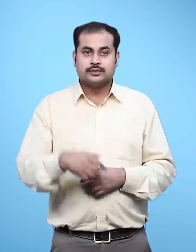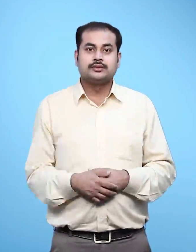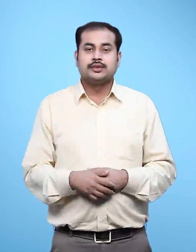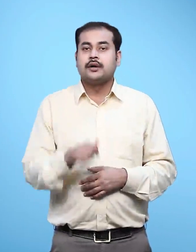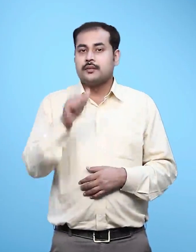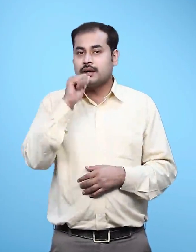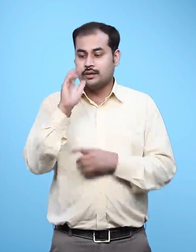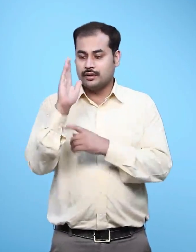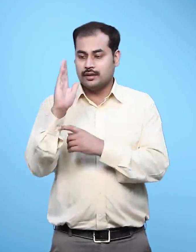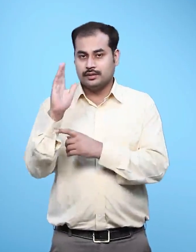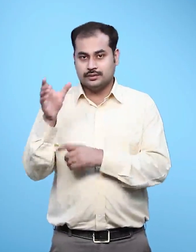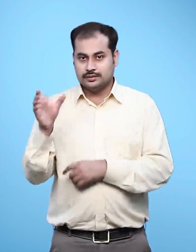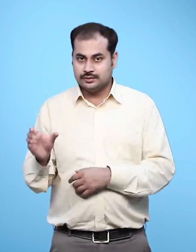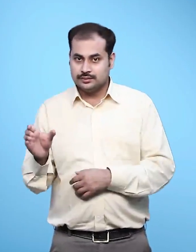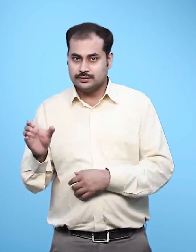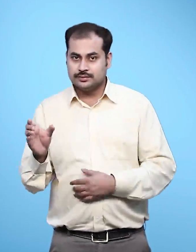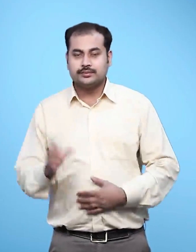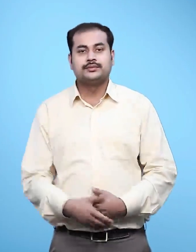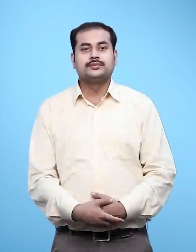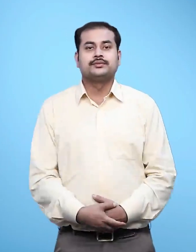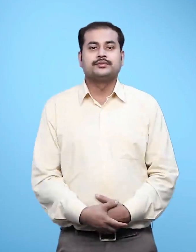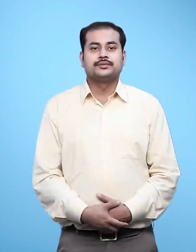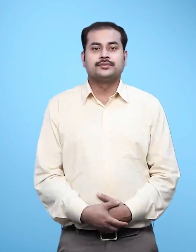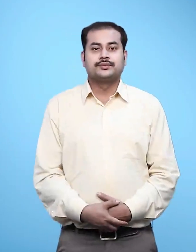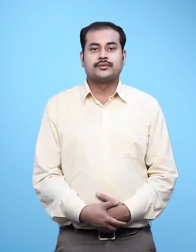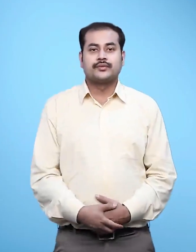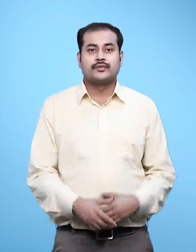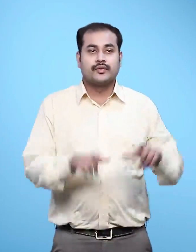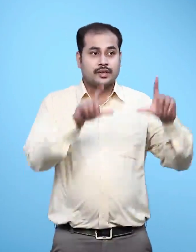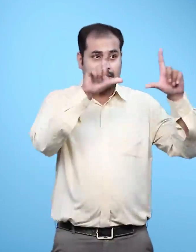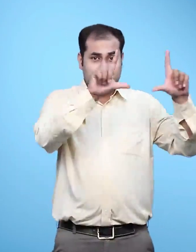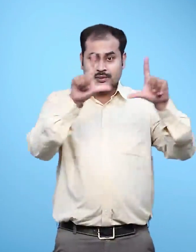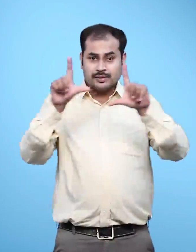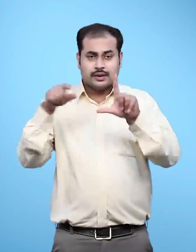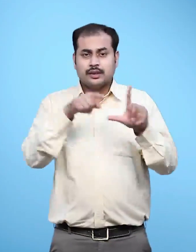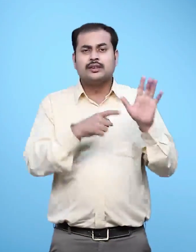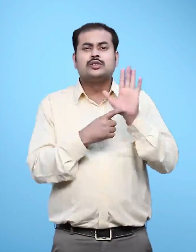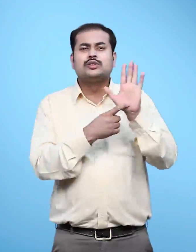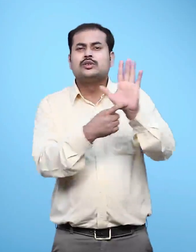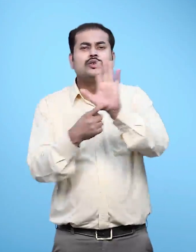A glass of water The picture shows half lemon